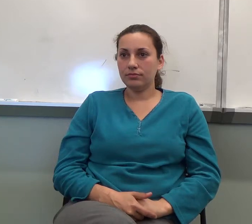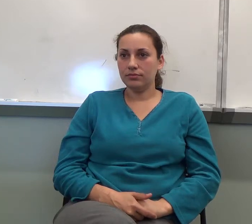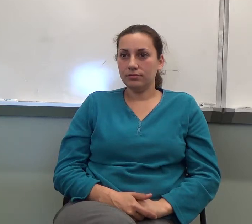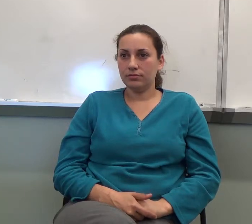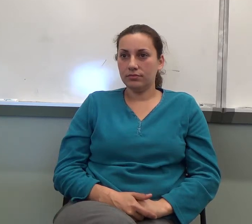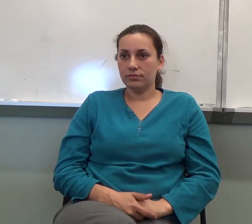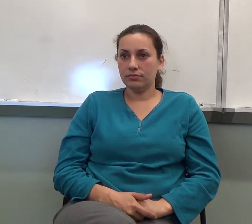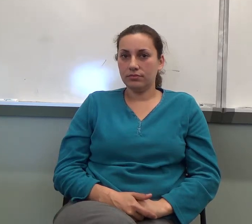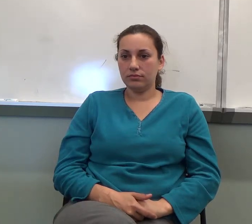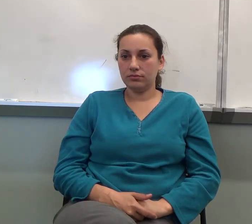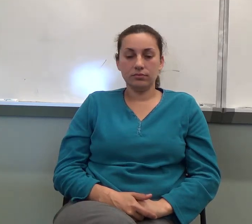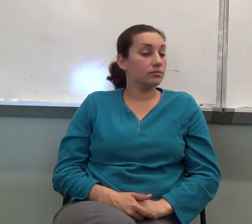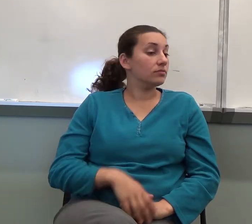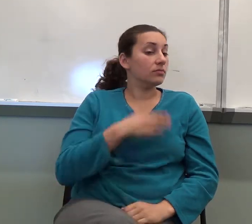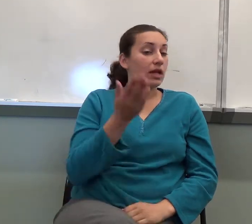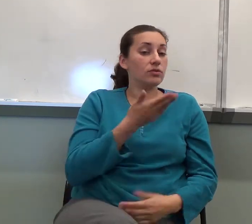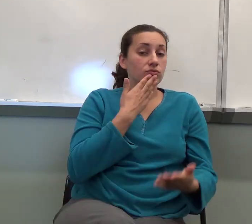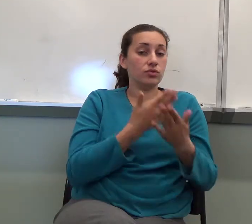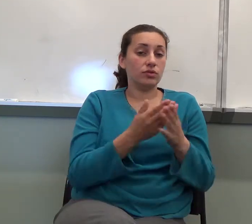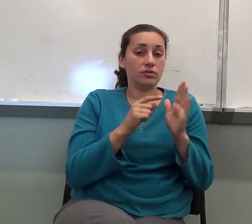Okay, here's a good one. This has to do with sales tax.